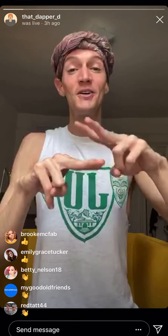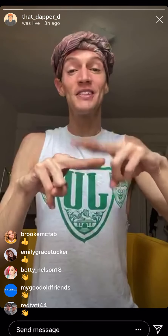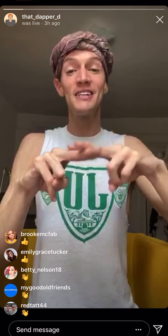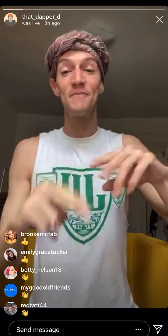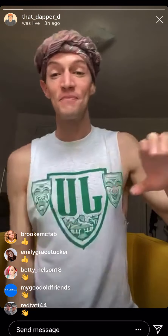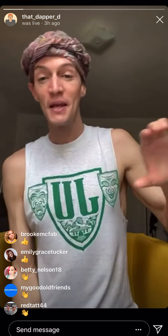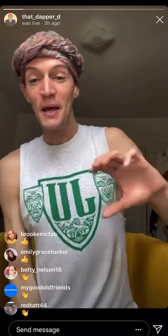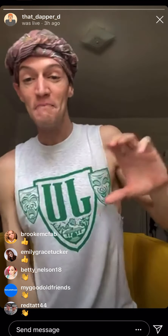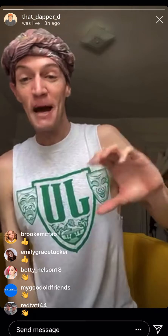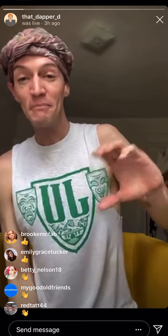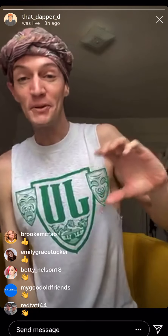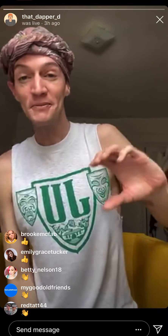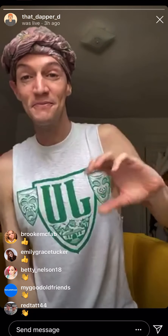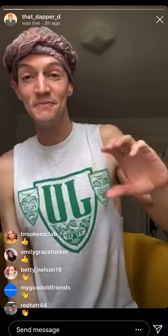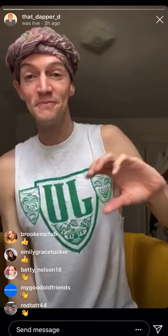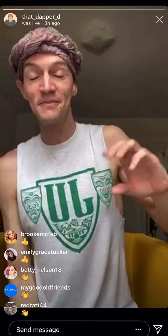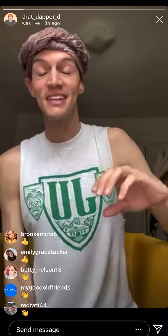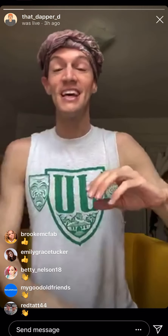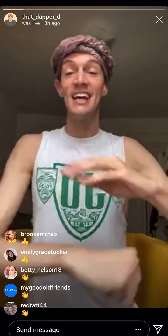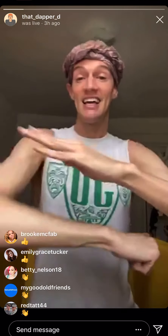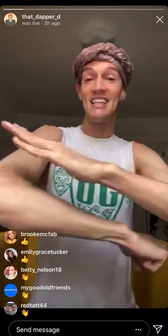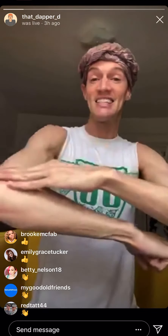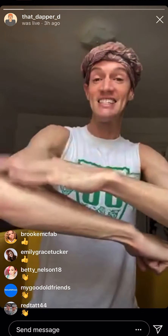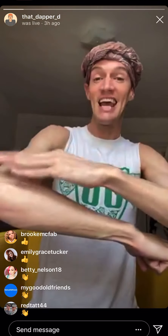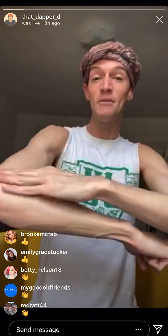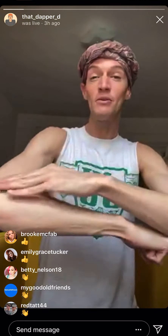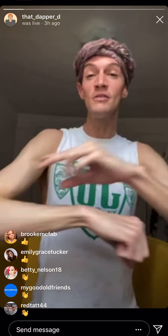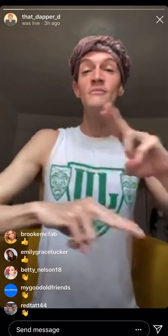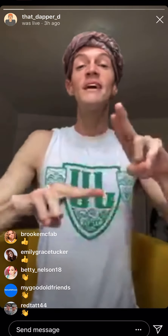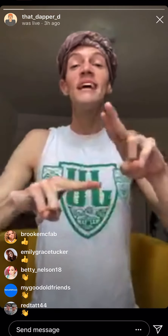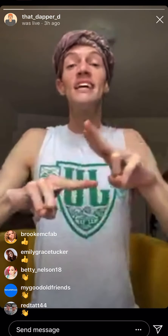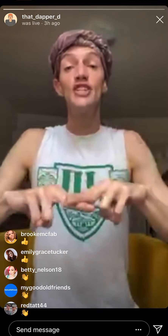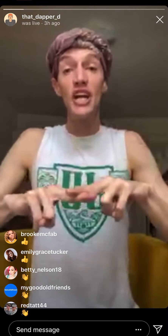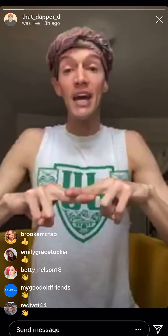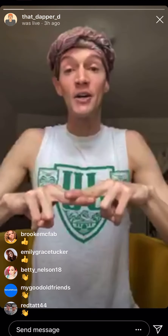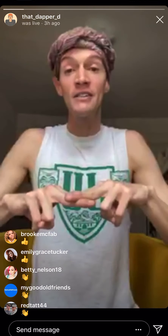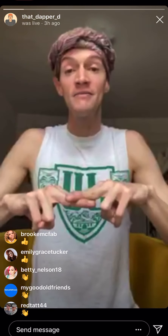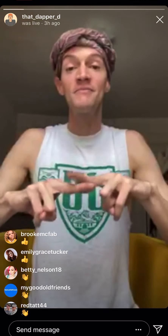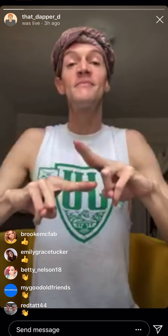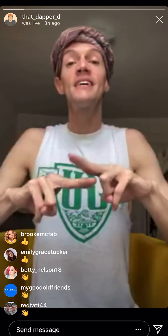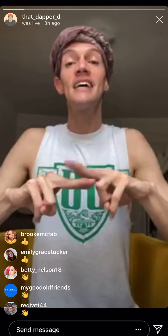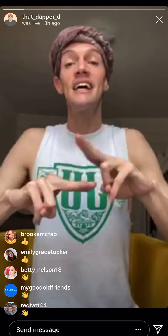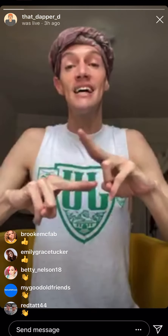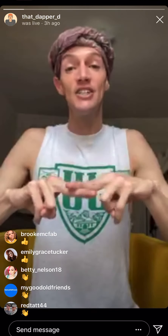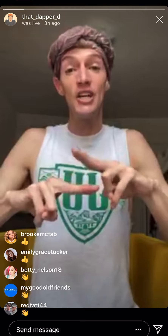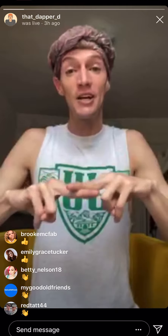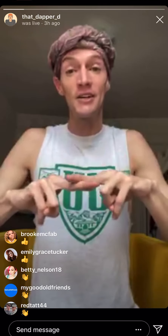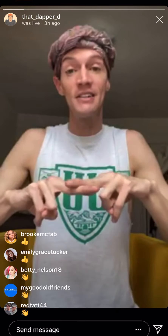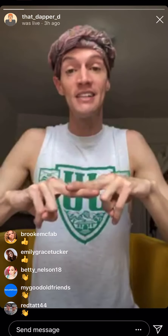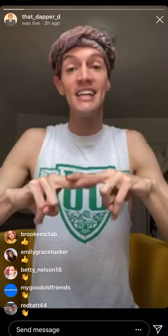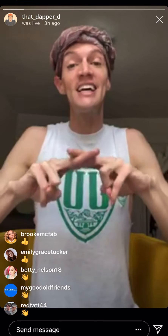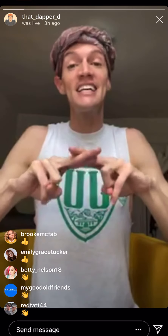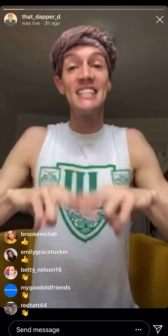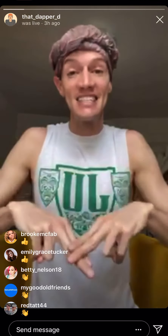pepper this is table chair uh chair sit